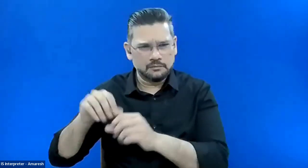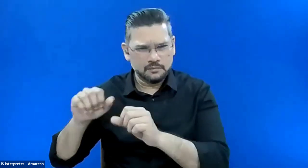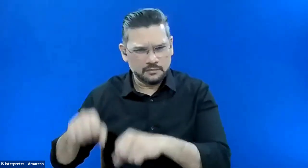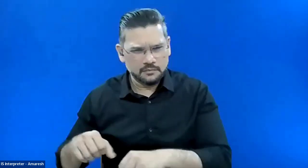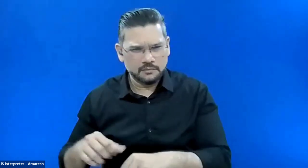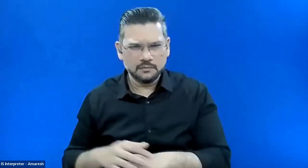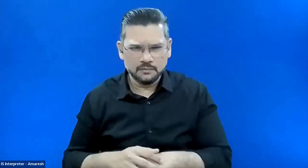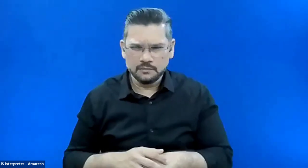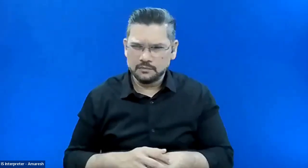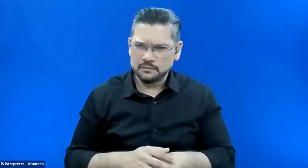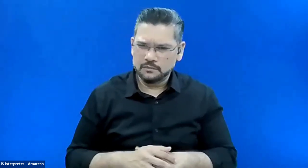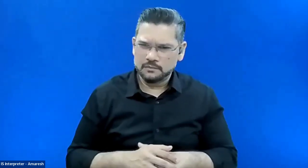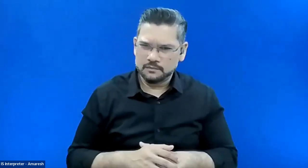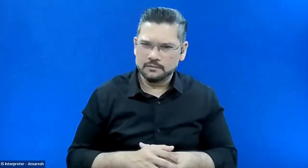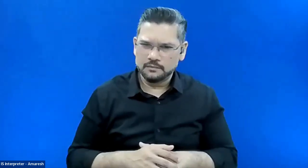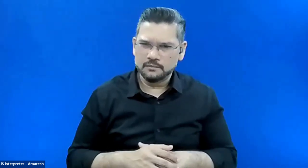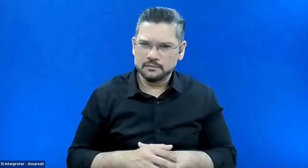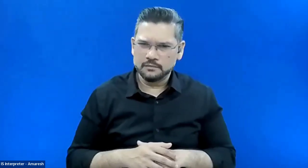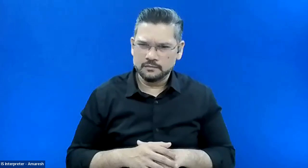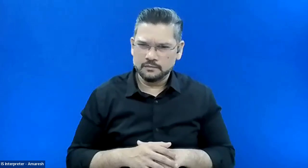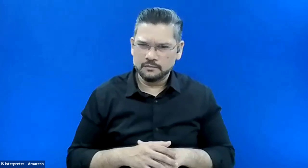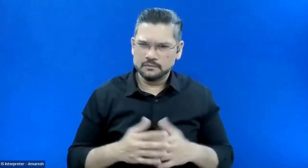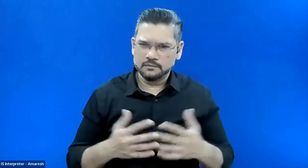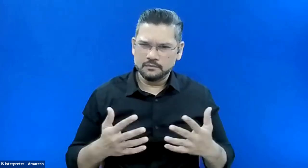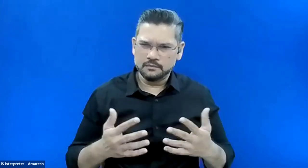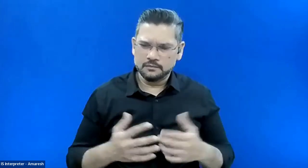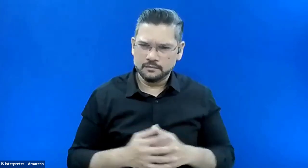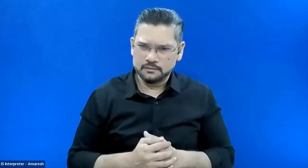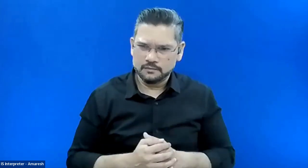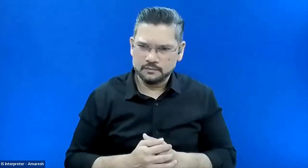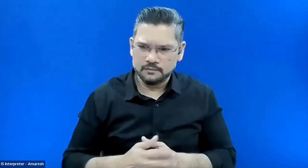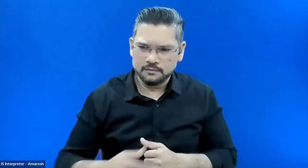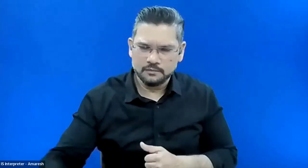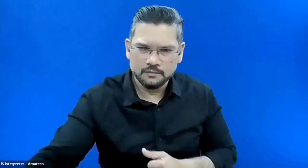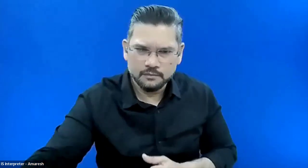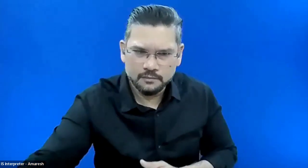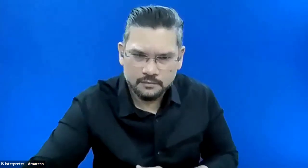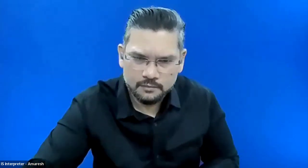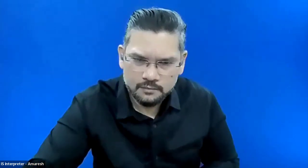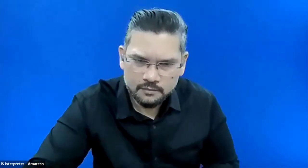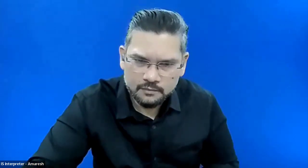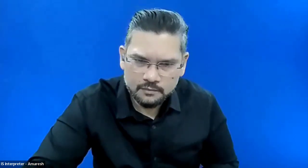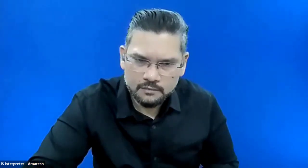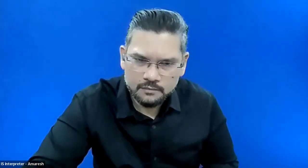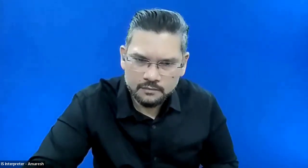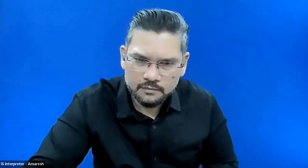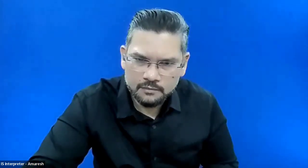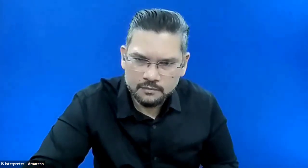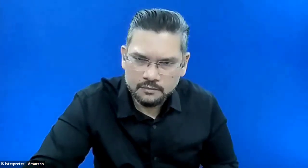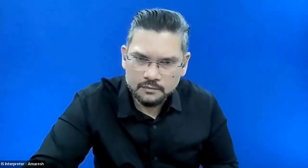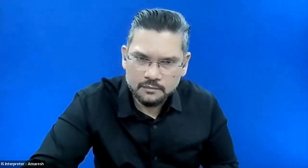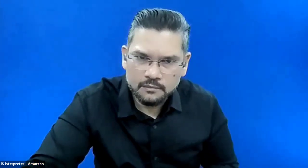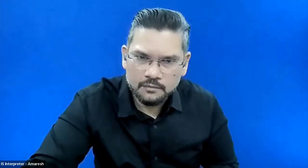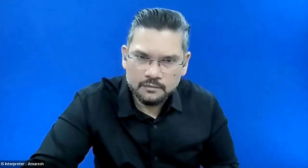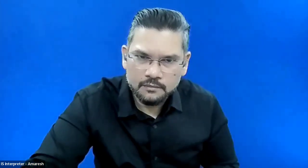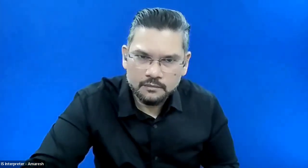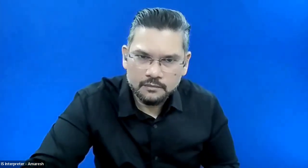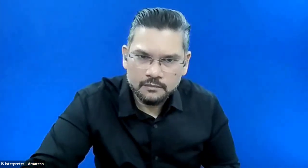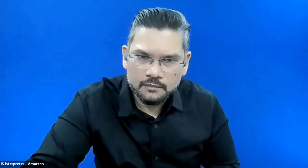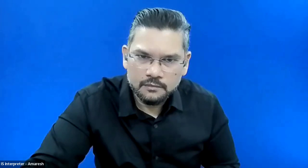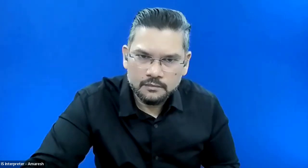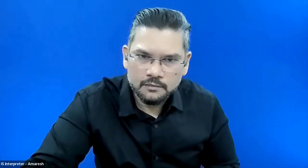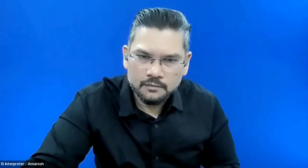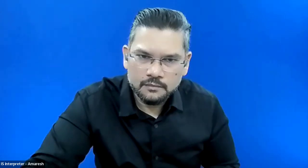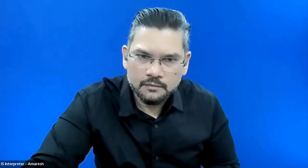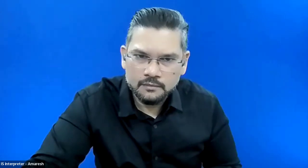developed countries. So for many young people with disabilities, exclusion, isolation, and abuse, as well